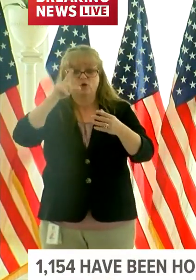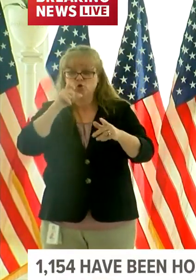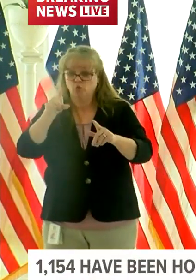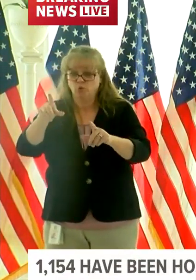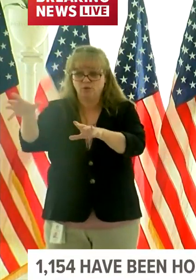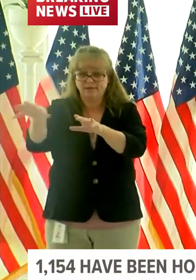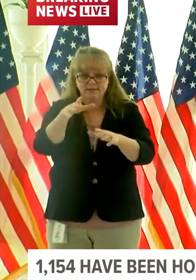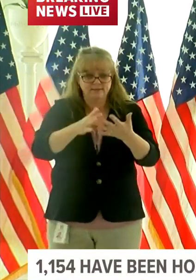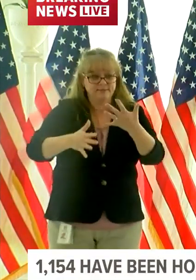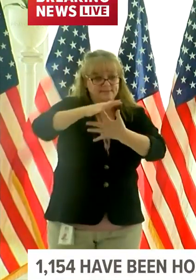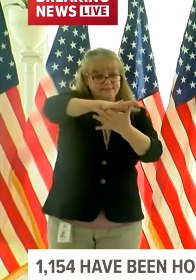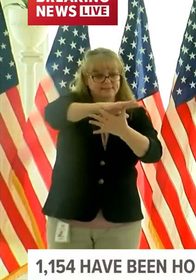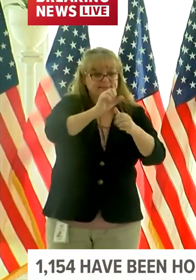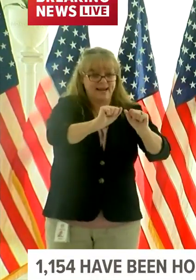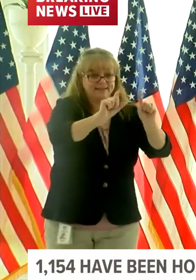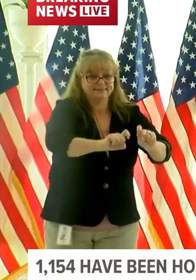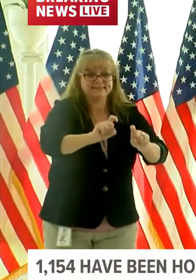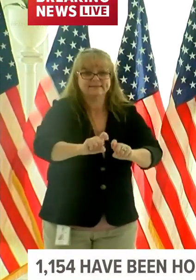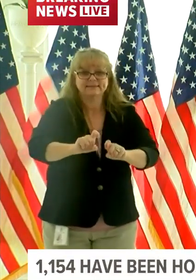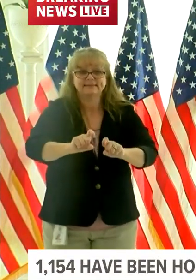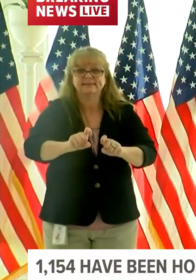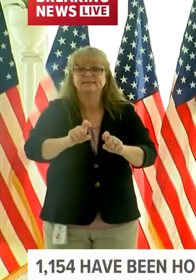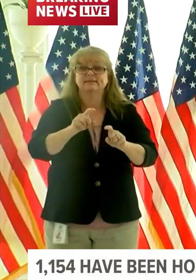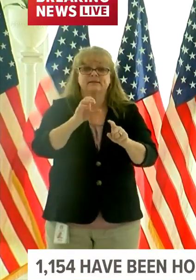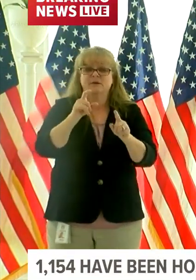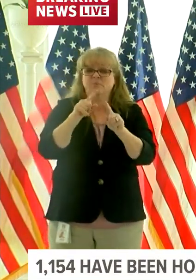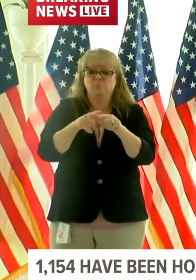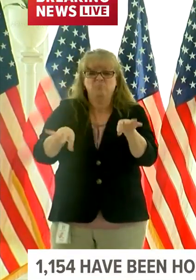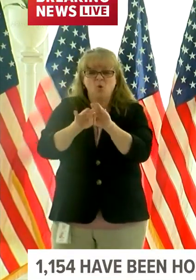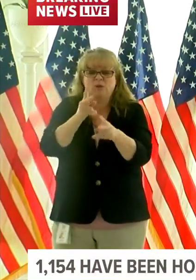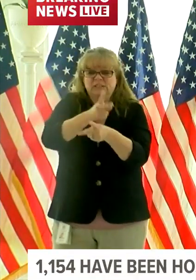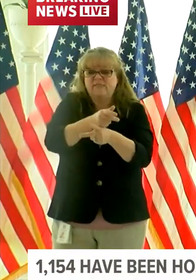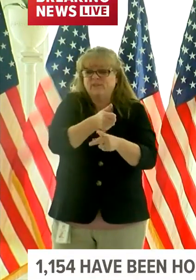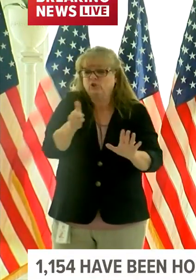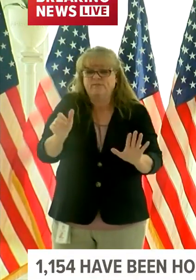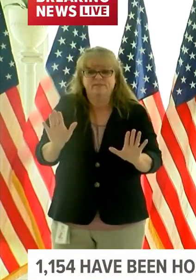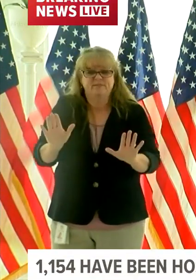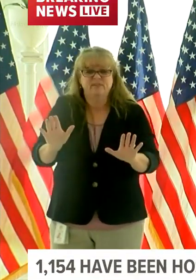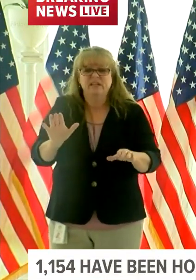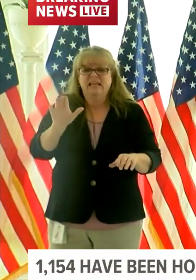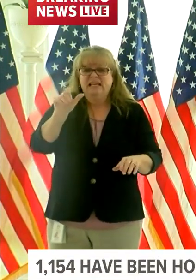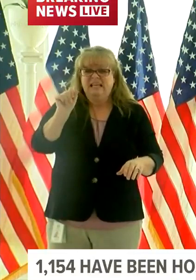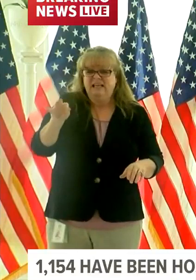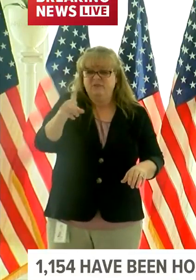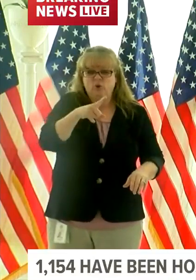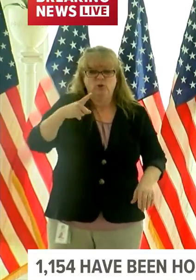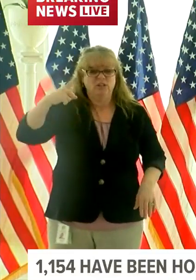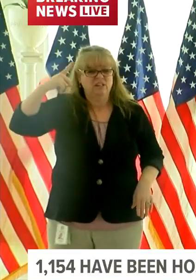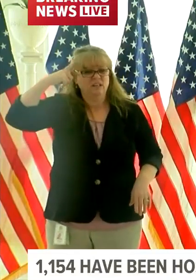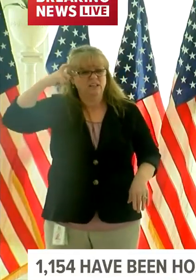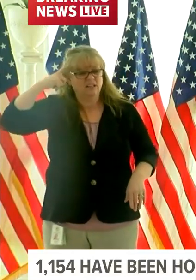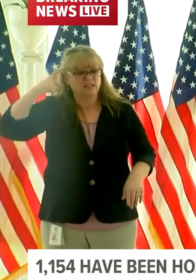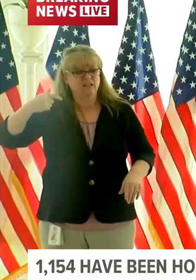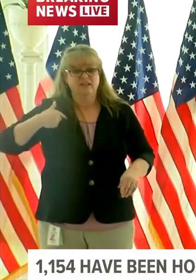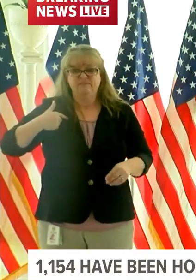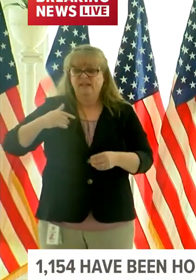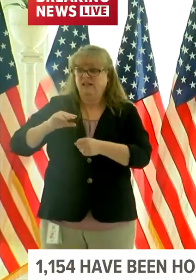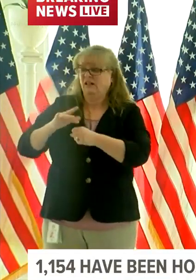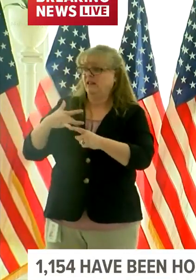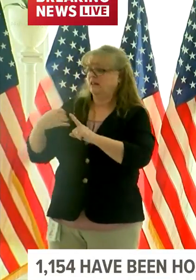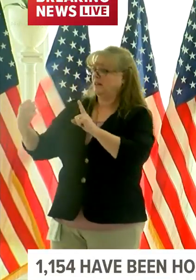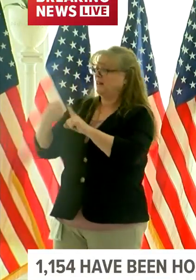testing. It's really important that people who think they might have this stay at home. And I said this the other day, but I just want to be clear about